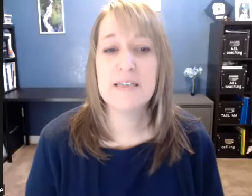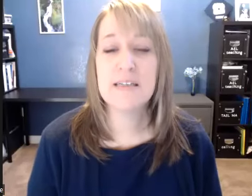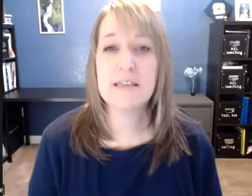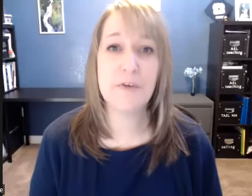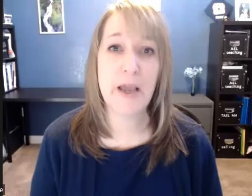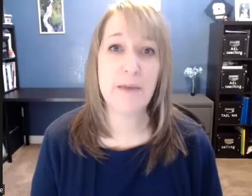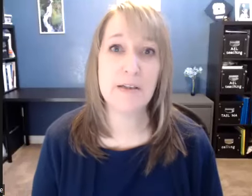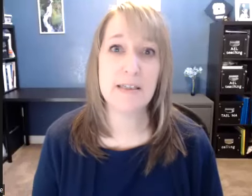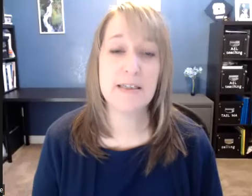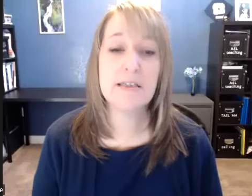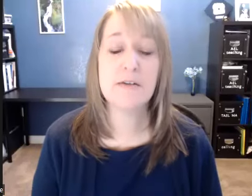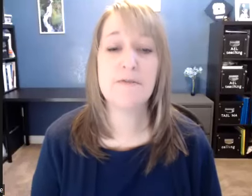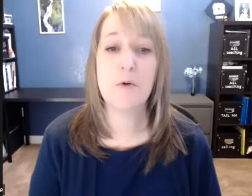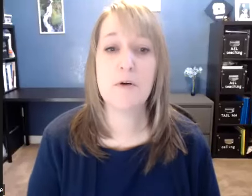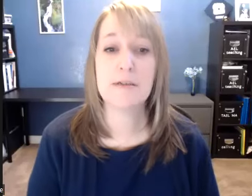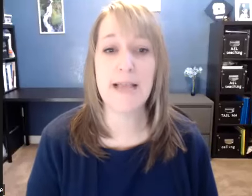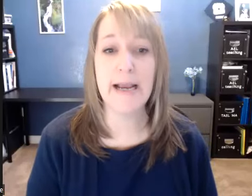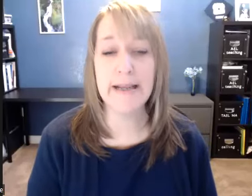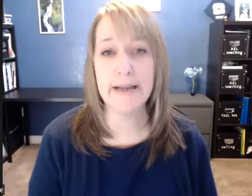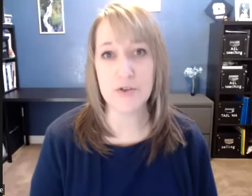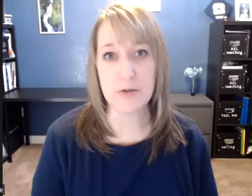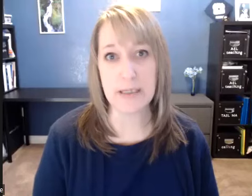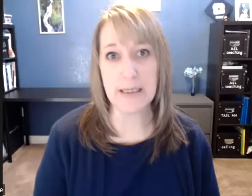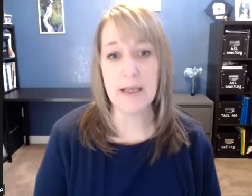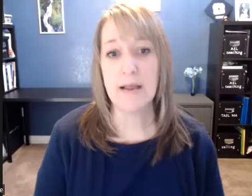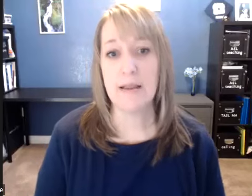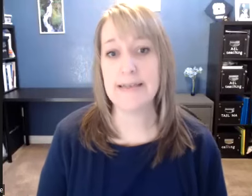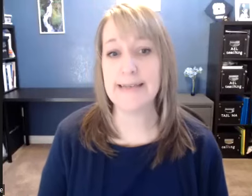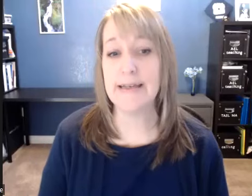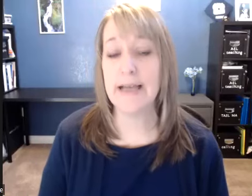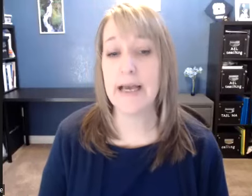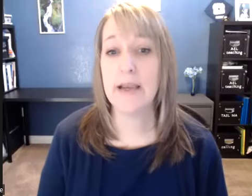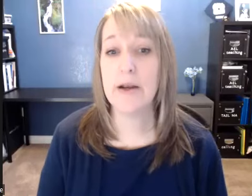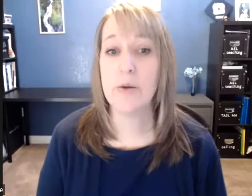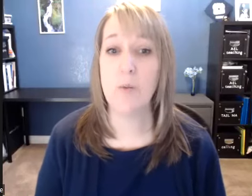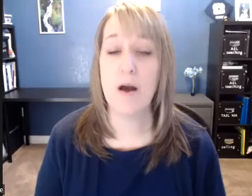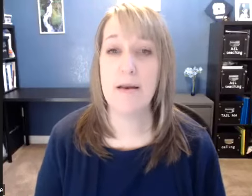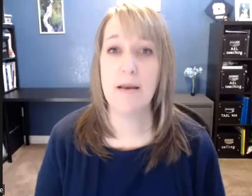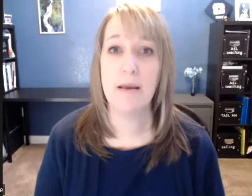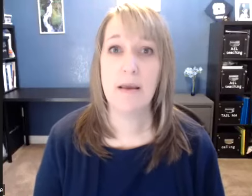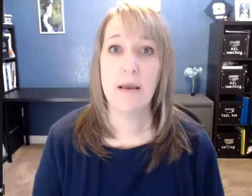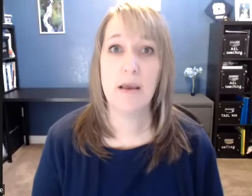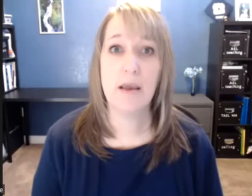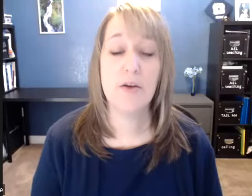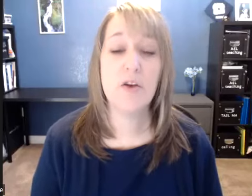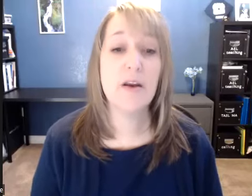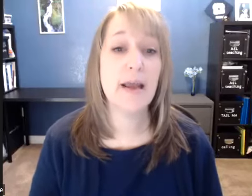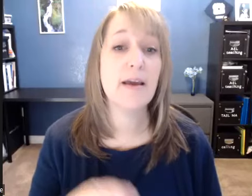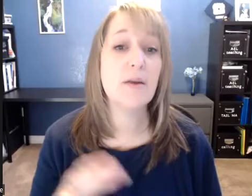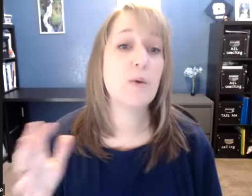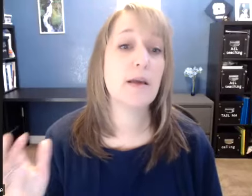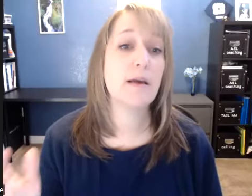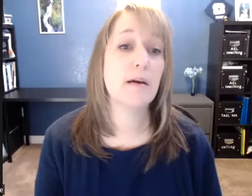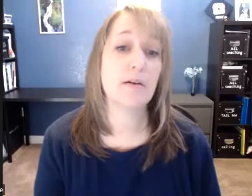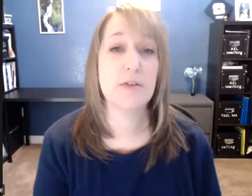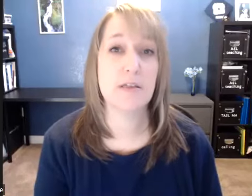This is the vocabulary list for Signing Naturally, Lesson 9-1. In Unit 9, we are going to